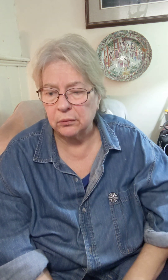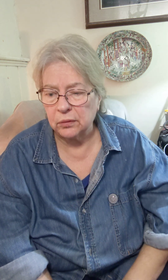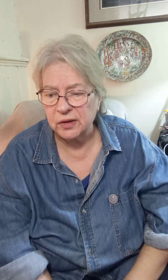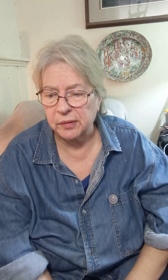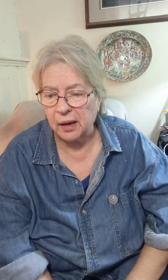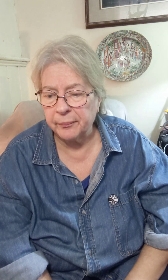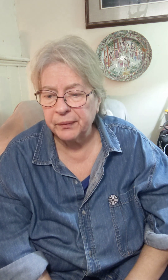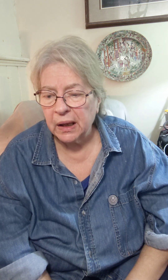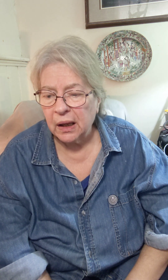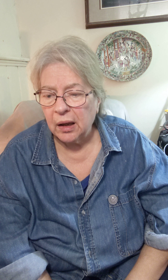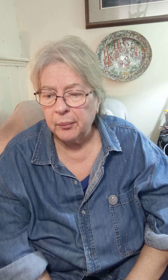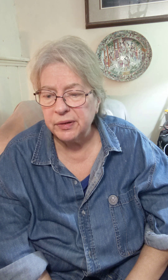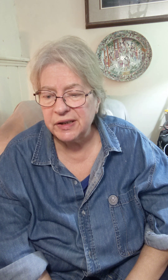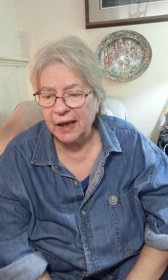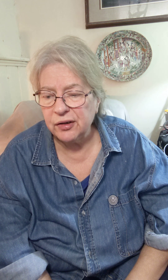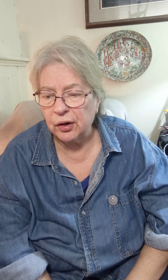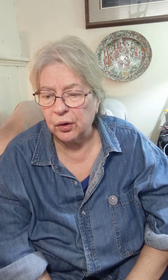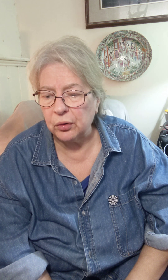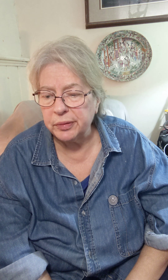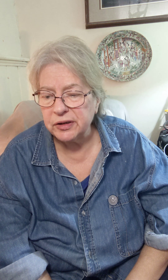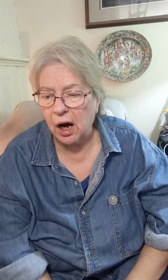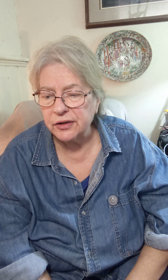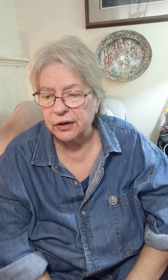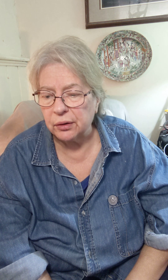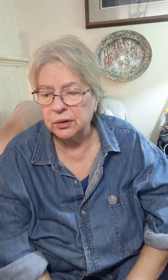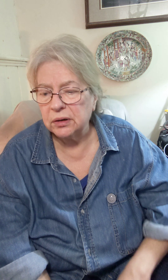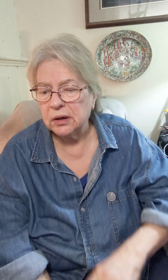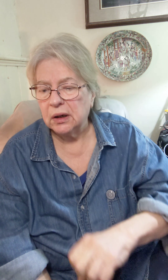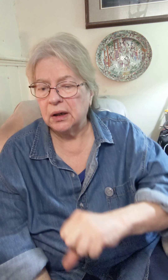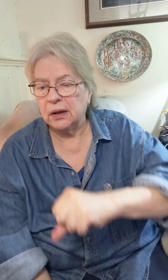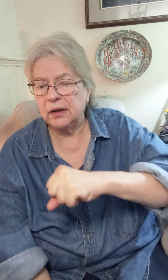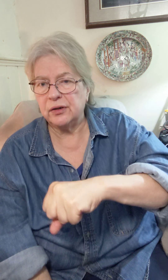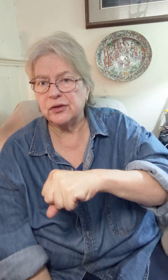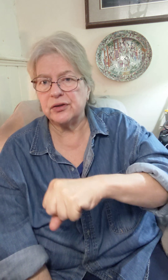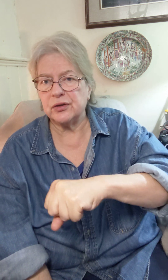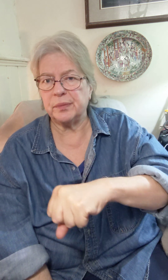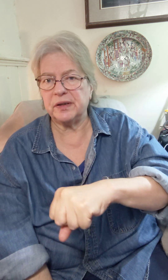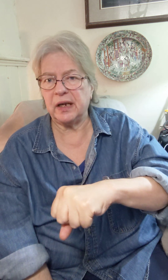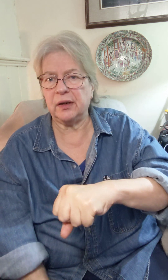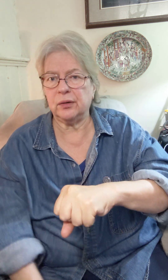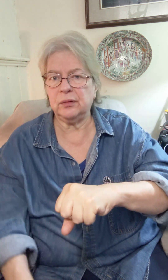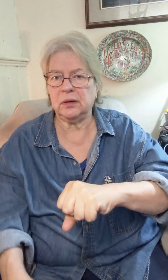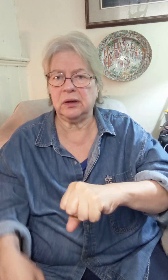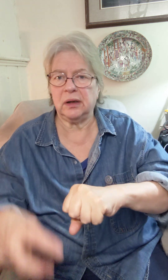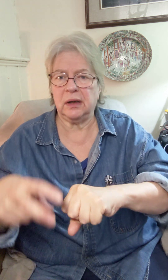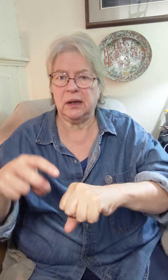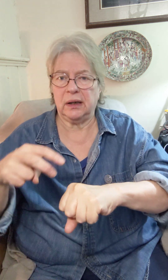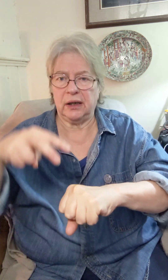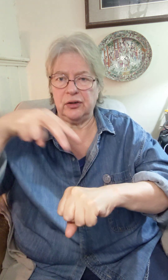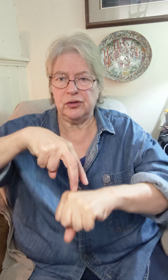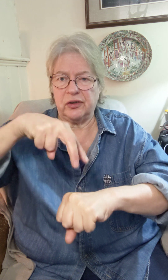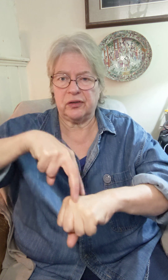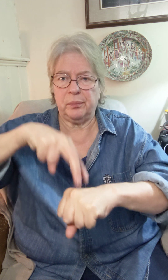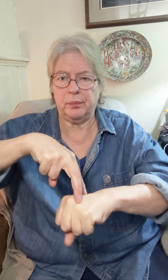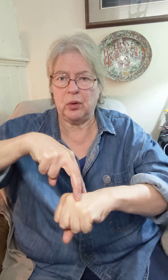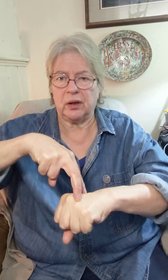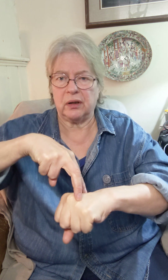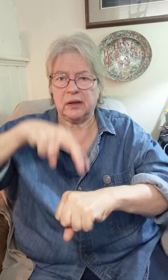What's up, Doc? Potato, potato. Here's your potato, and you just poke it like